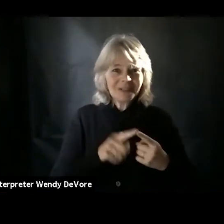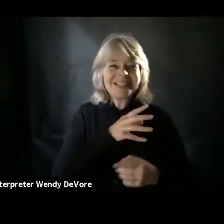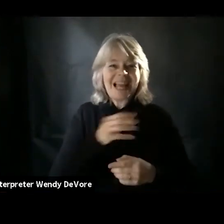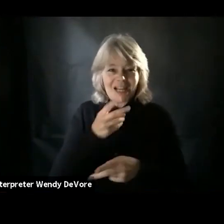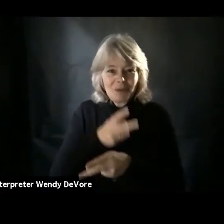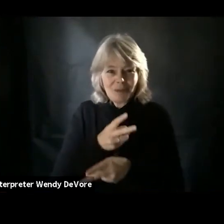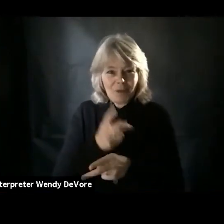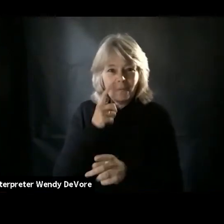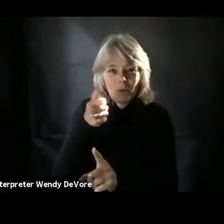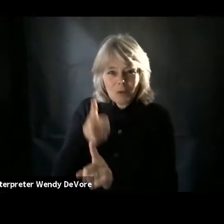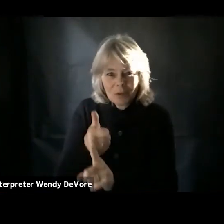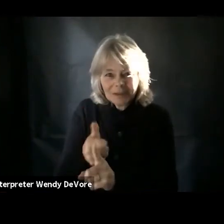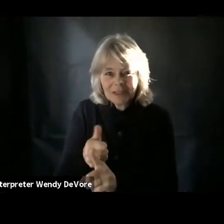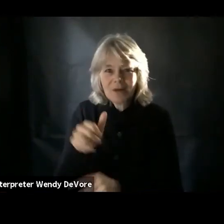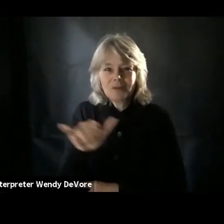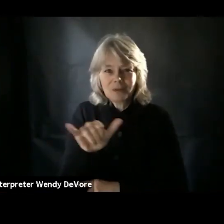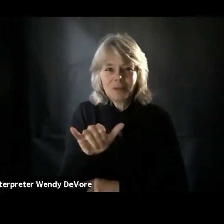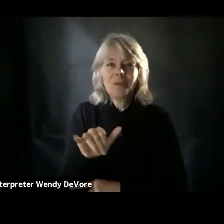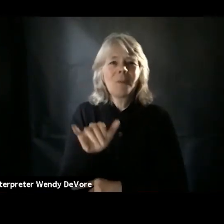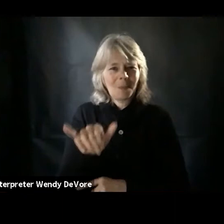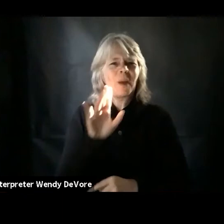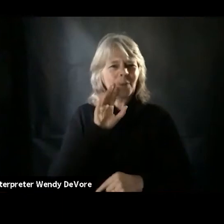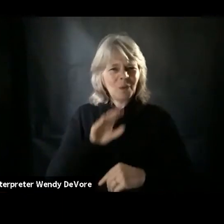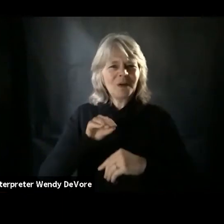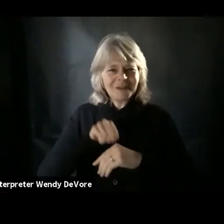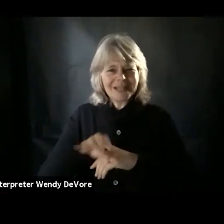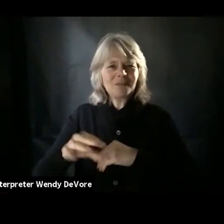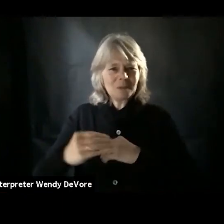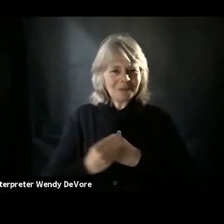matter. It makes a difference.